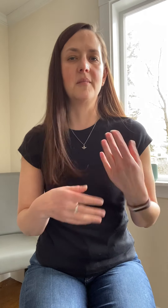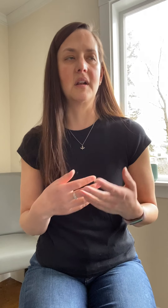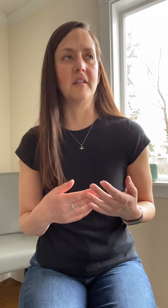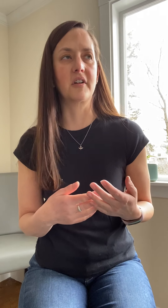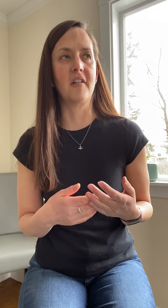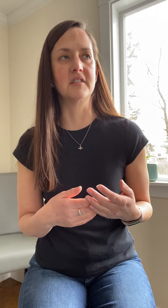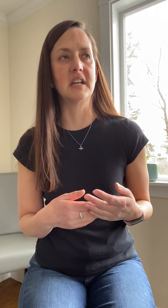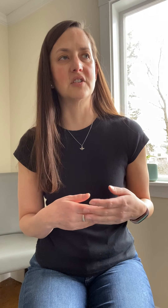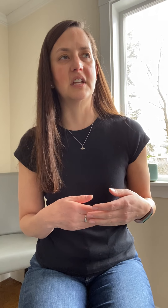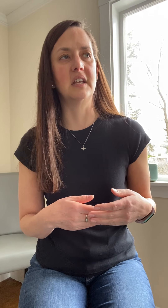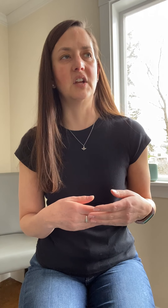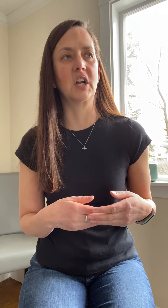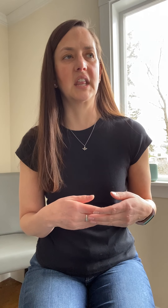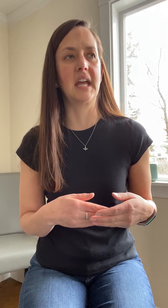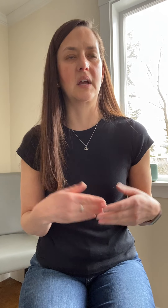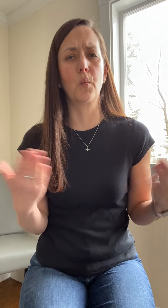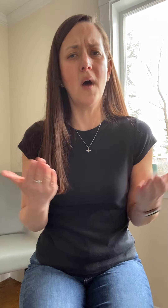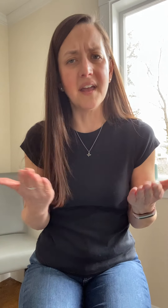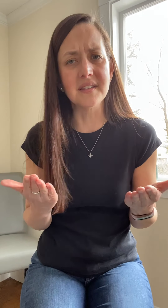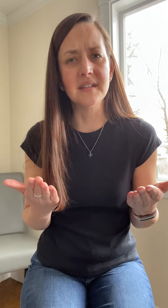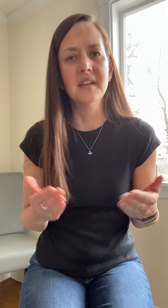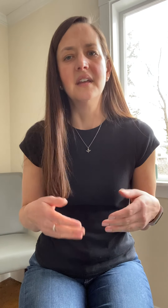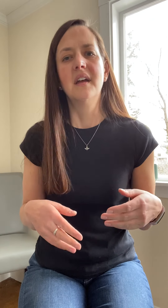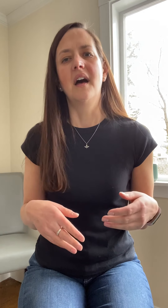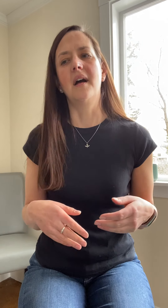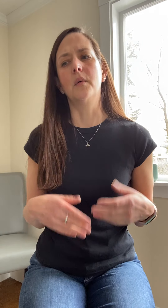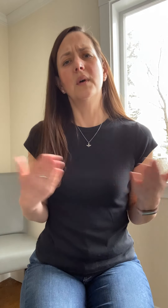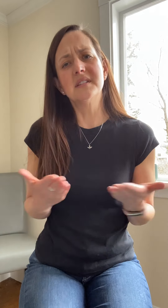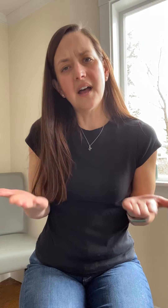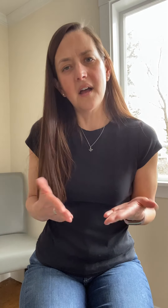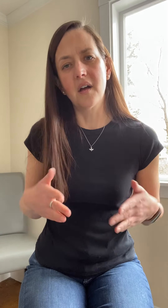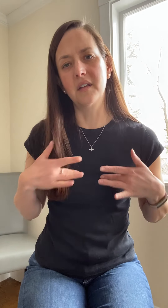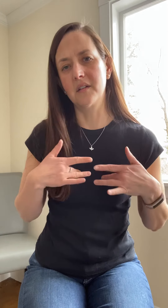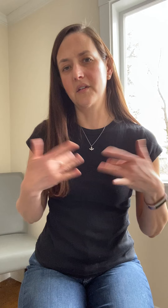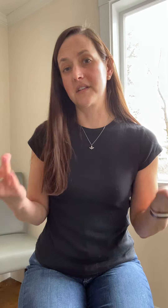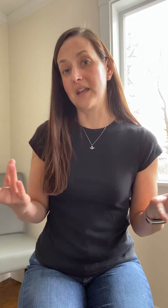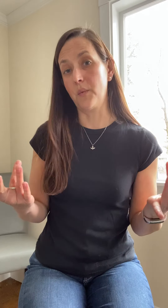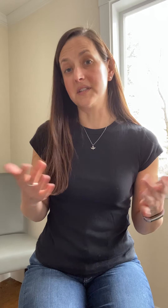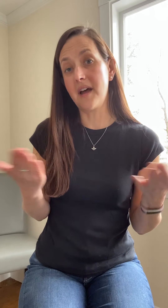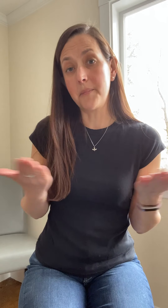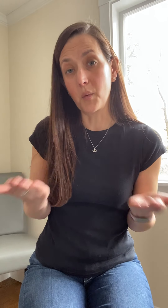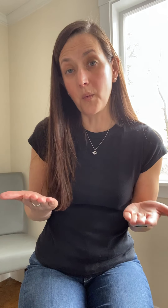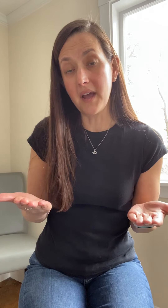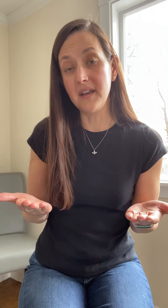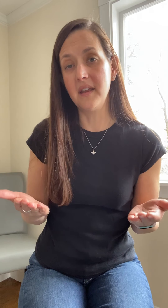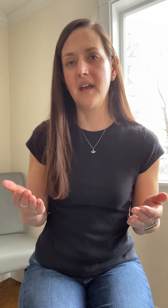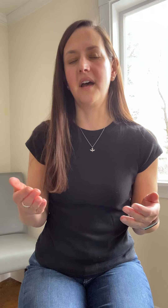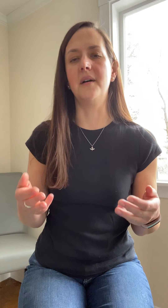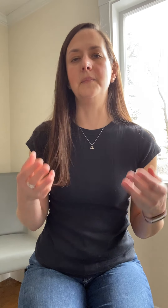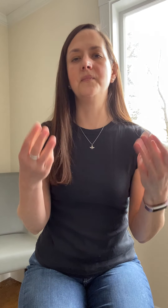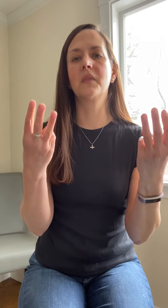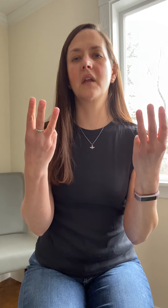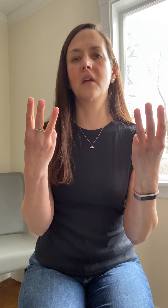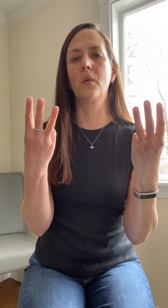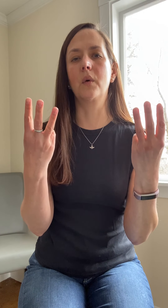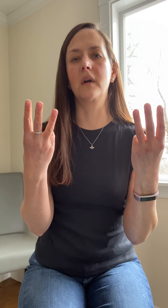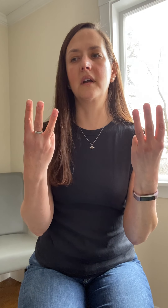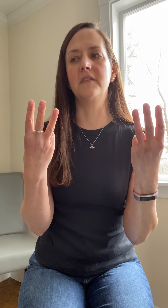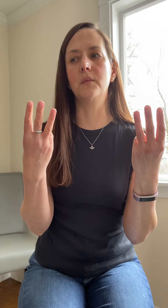middle of a conversation and you're like, what? You can say what's up or what, or if you want